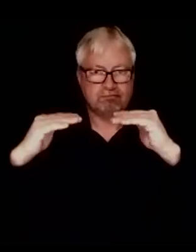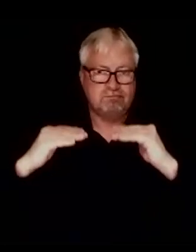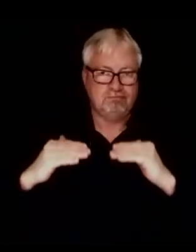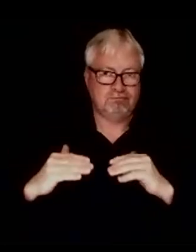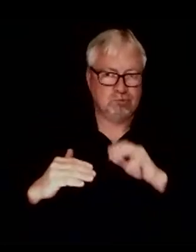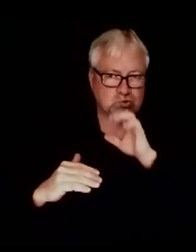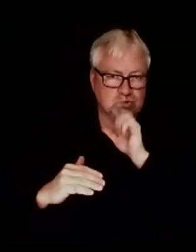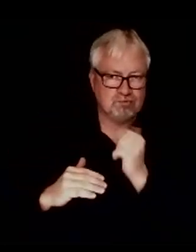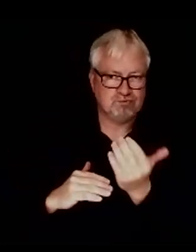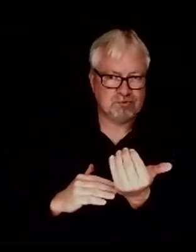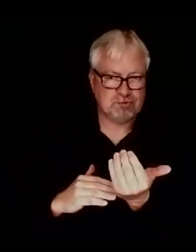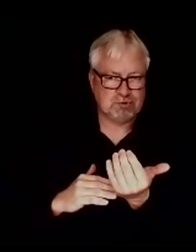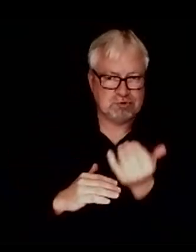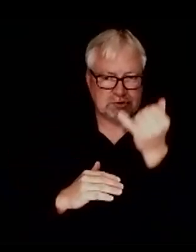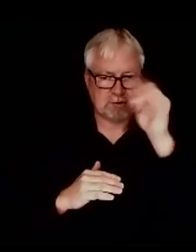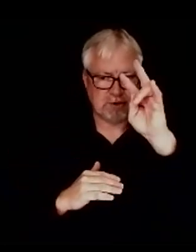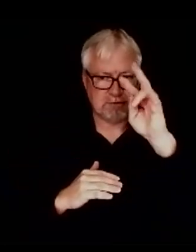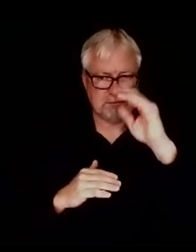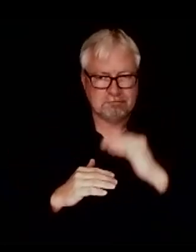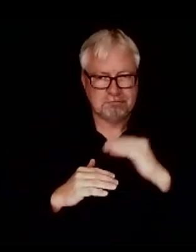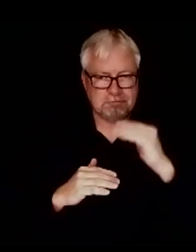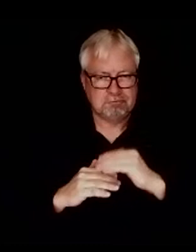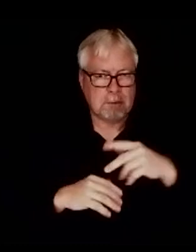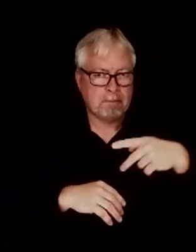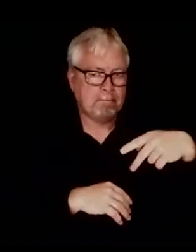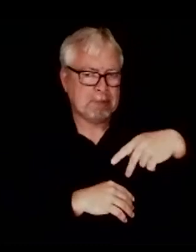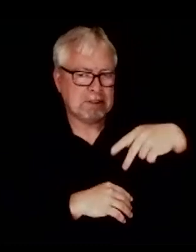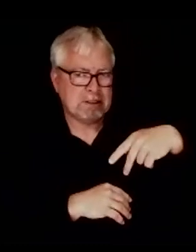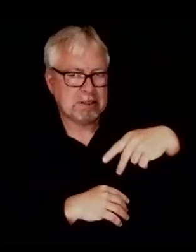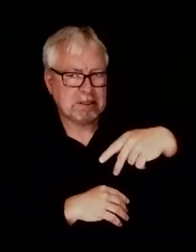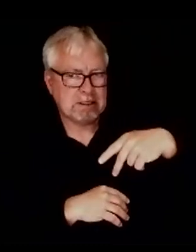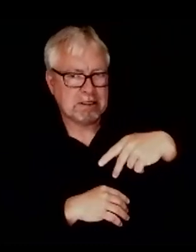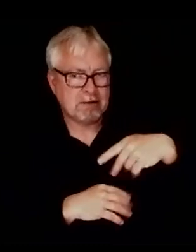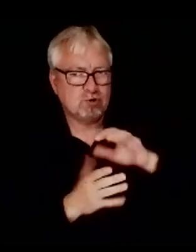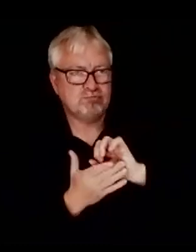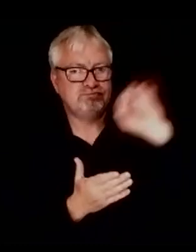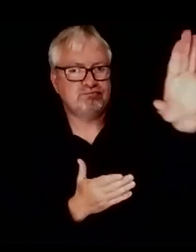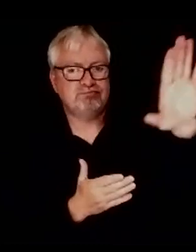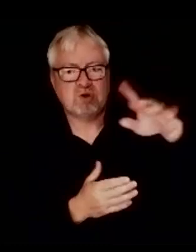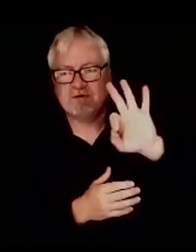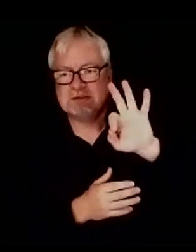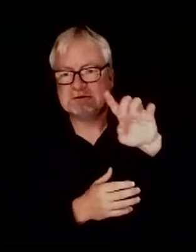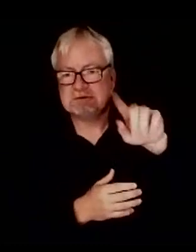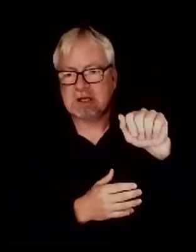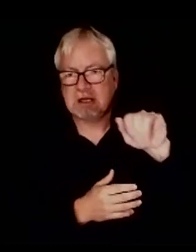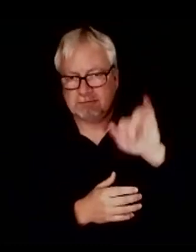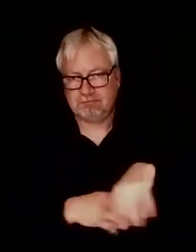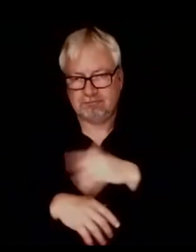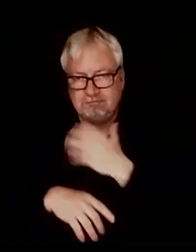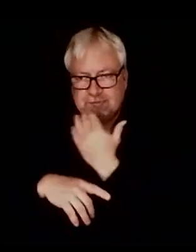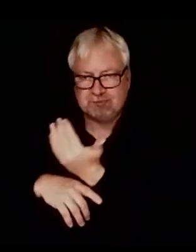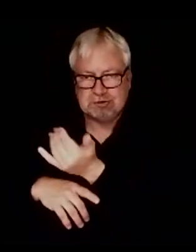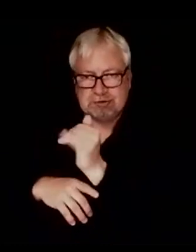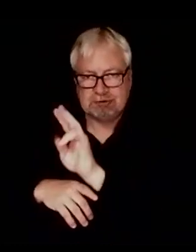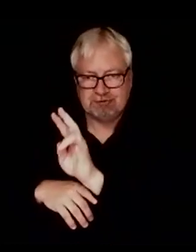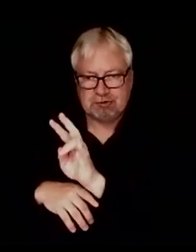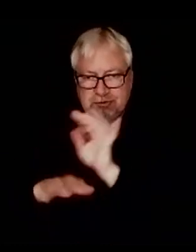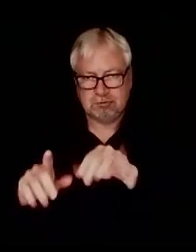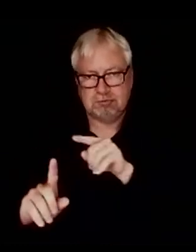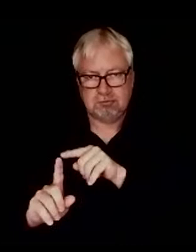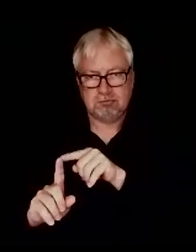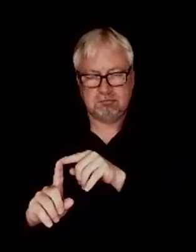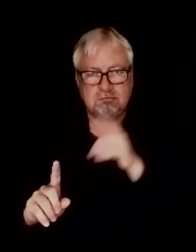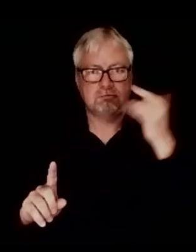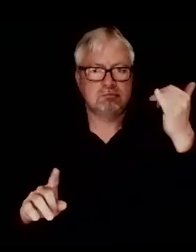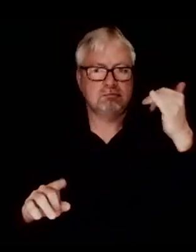group. Pfizer has submitted to the FDA, and it will take a few weeks for that to be reviewed.